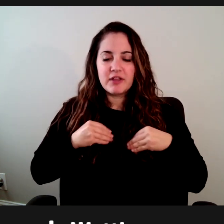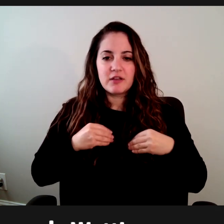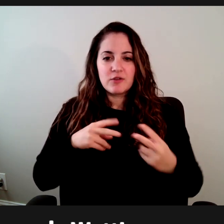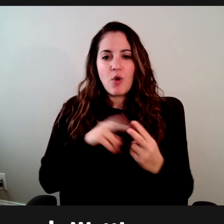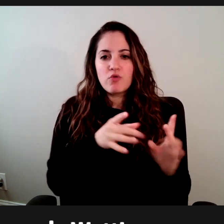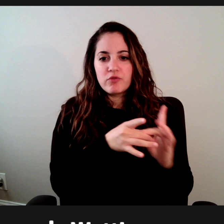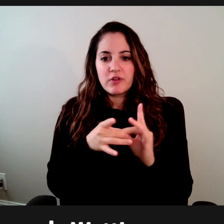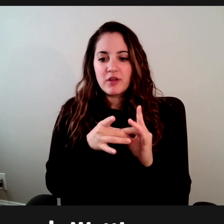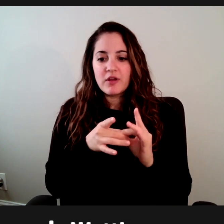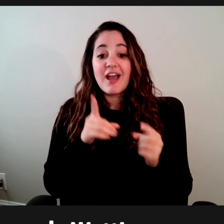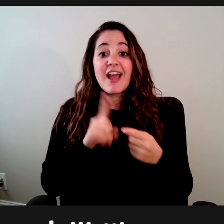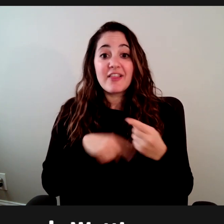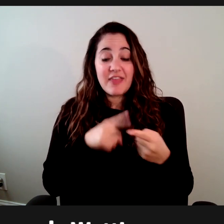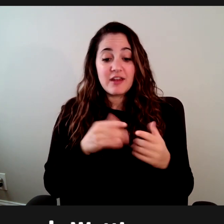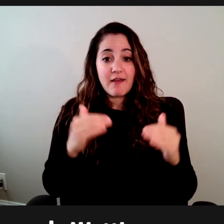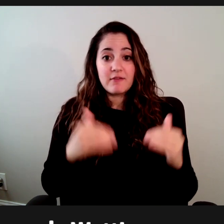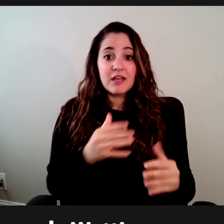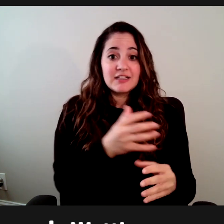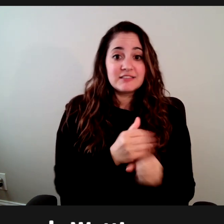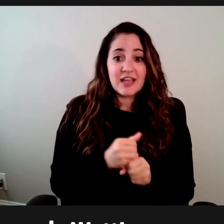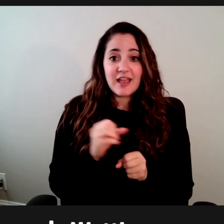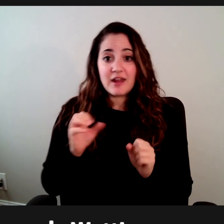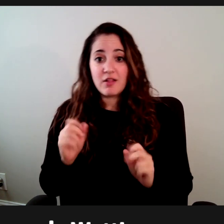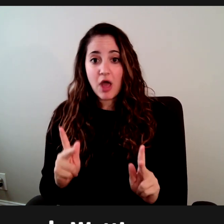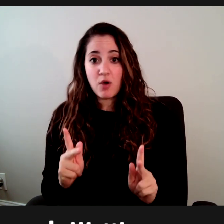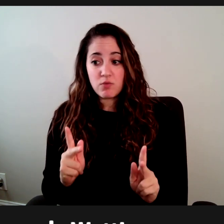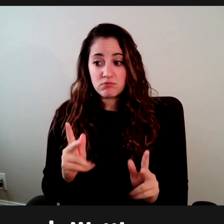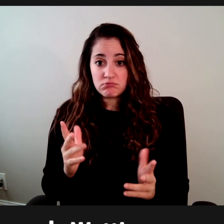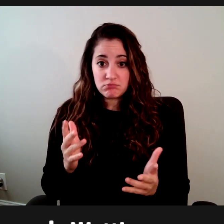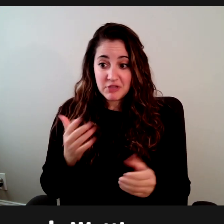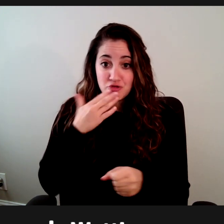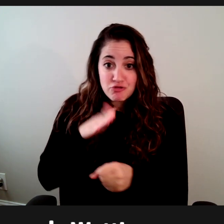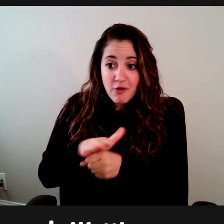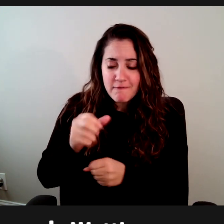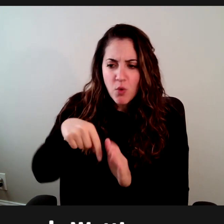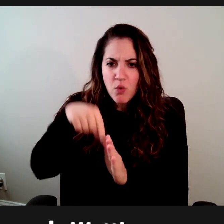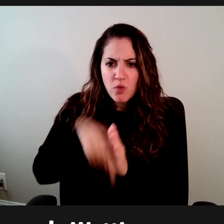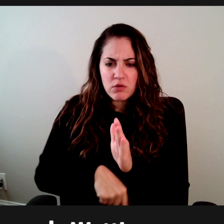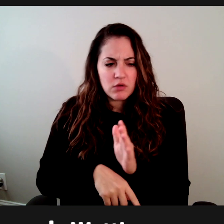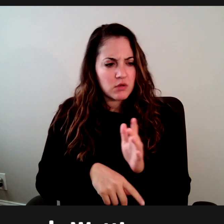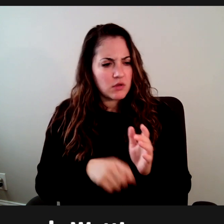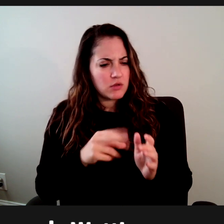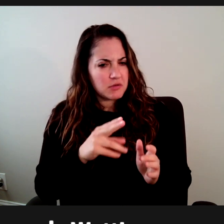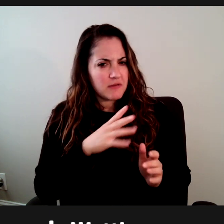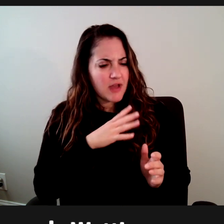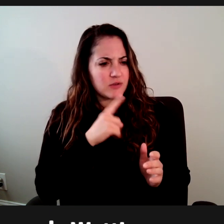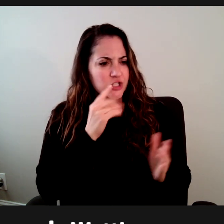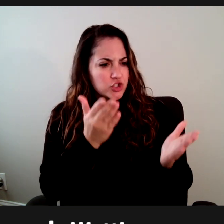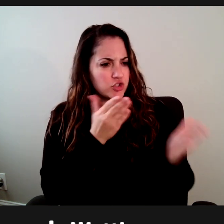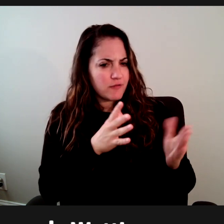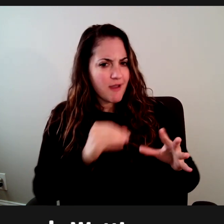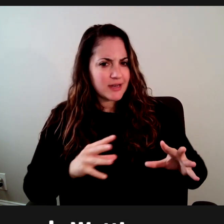So those are 2 that are related. And then take and allow. How's that? Or you want me to go deeper? Well, so serve